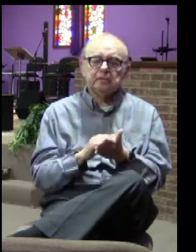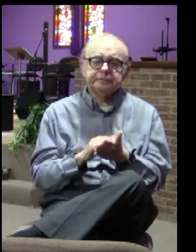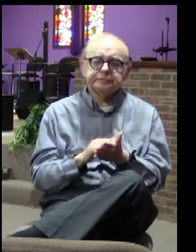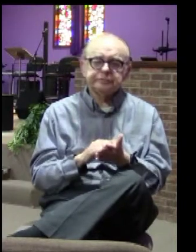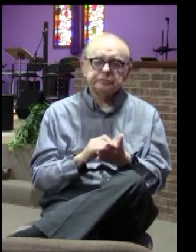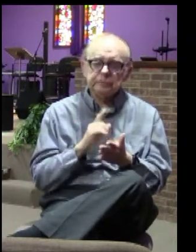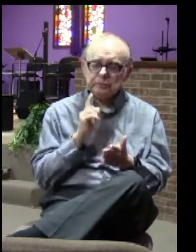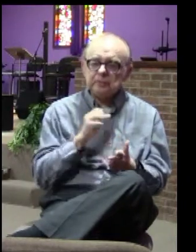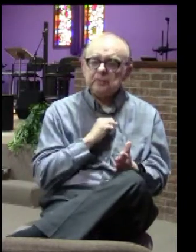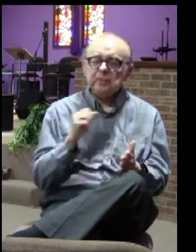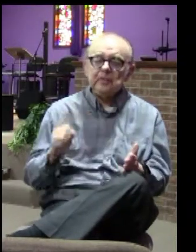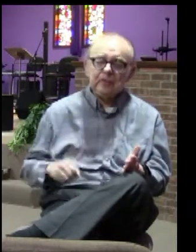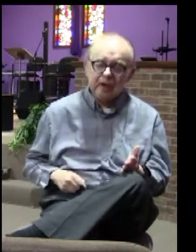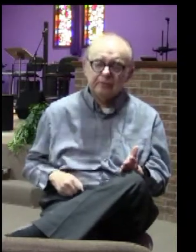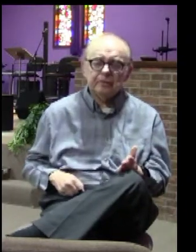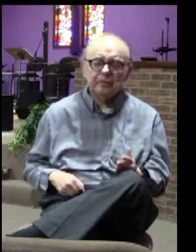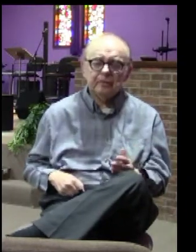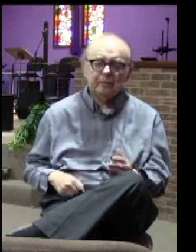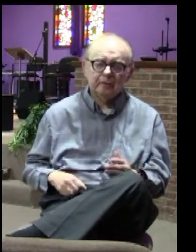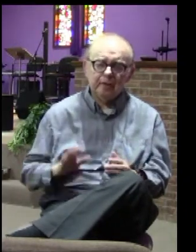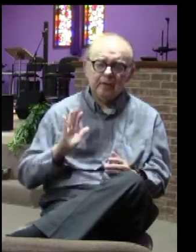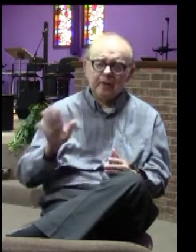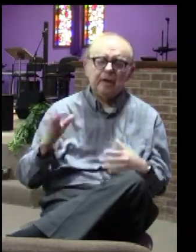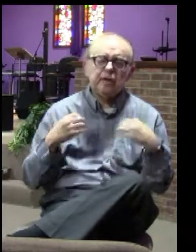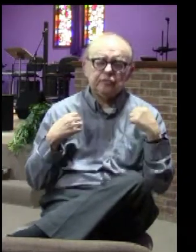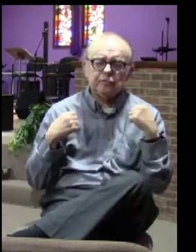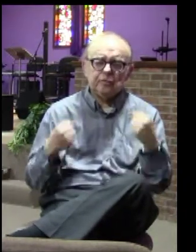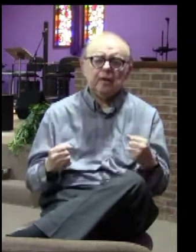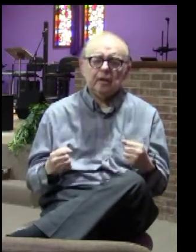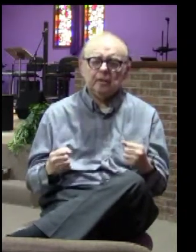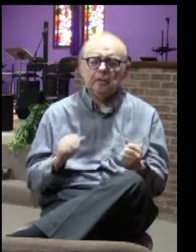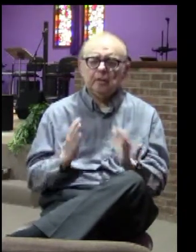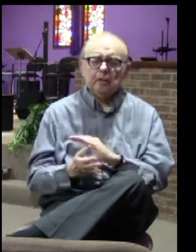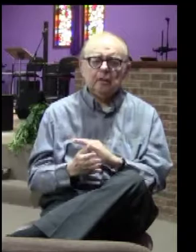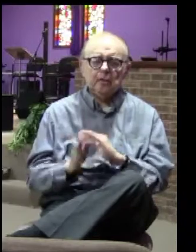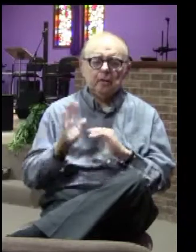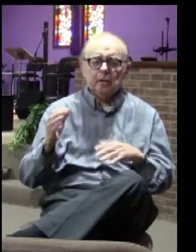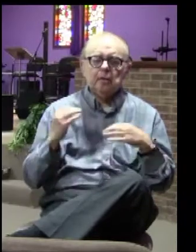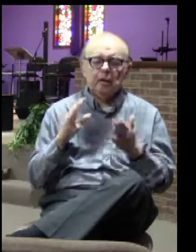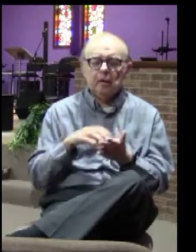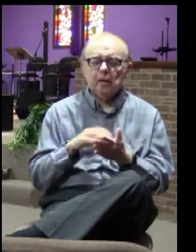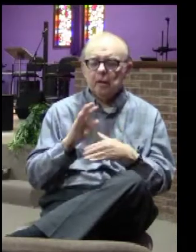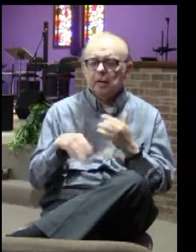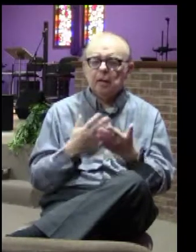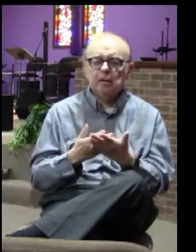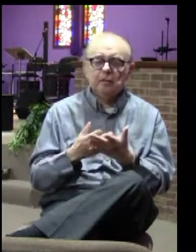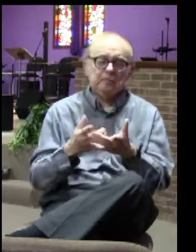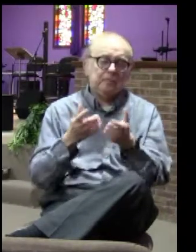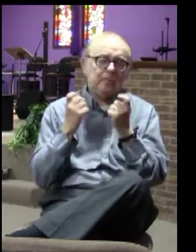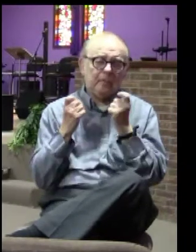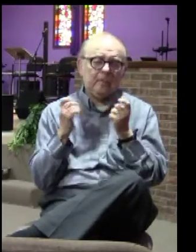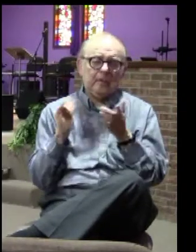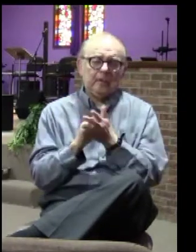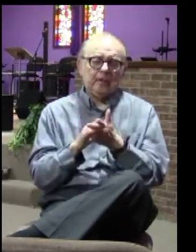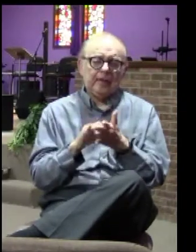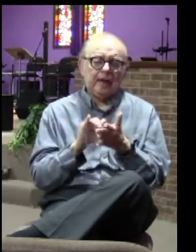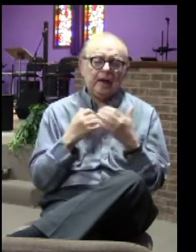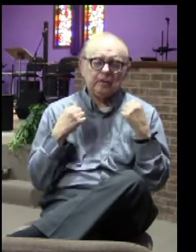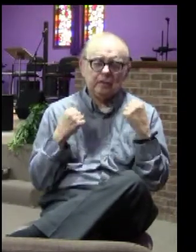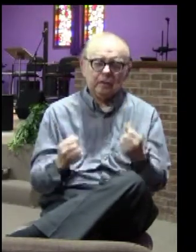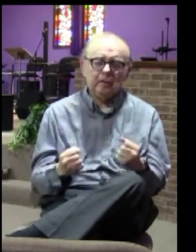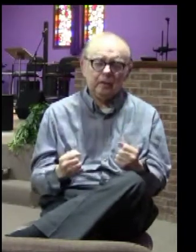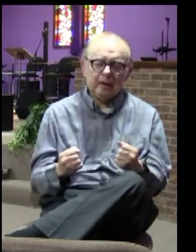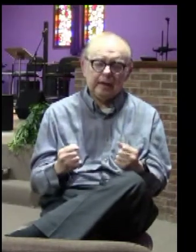was Samson's. His strength became his weakness, because all of a sudden, this strength